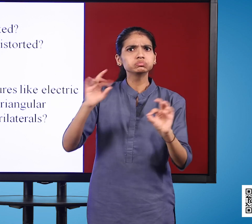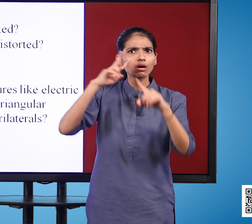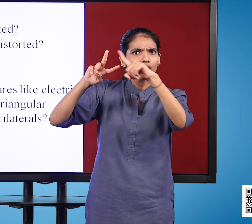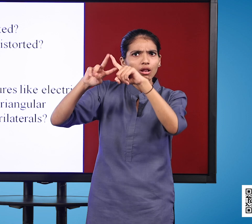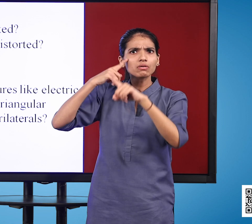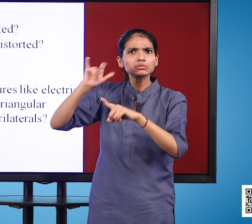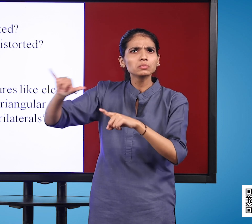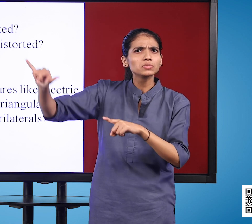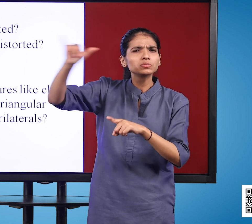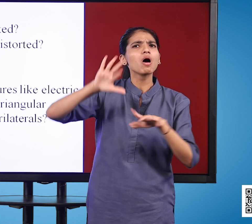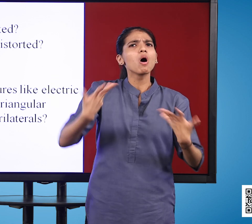quadrilaterals?